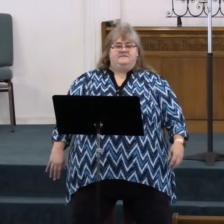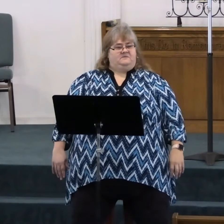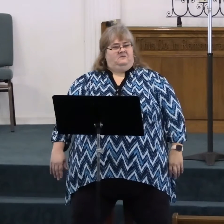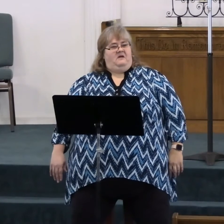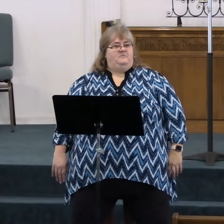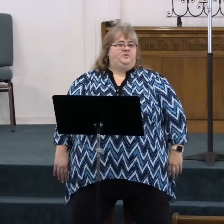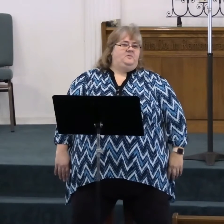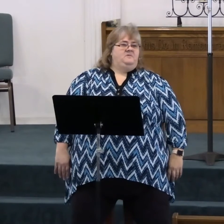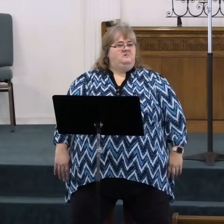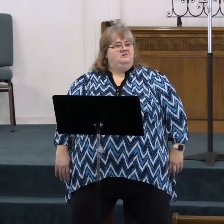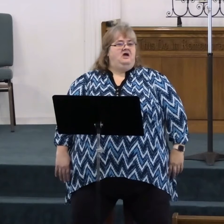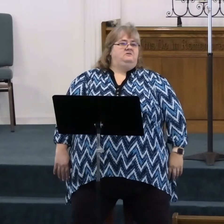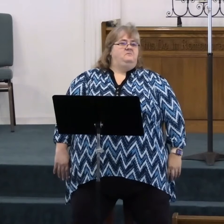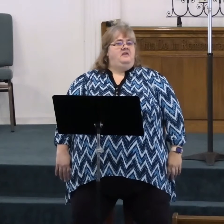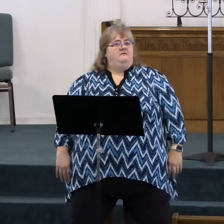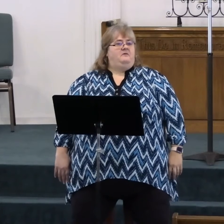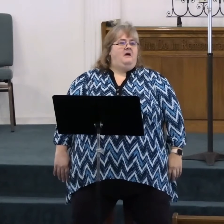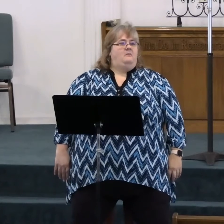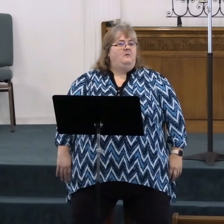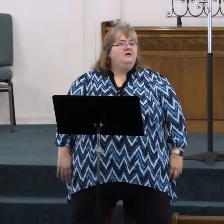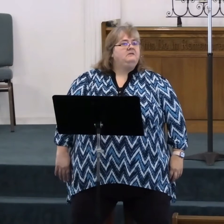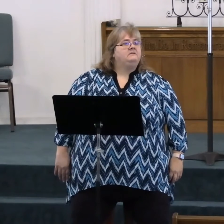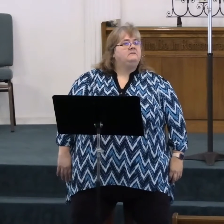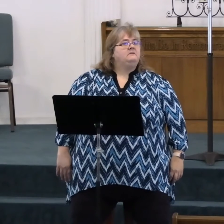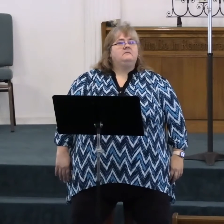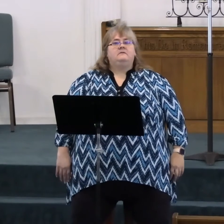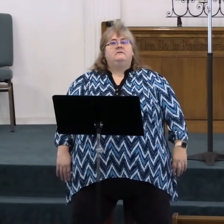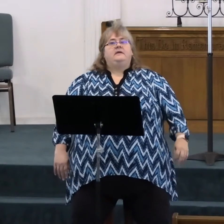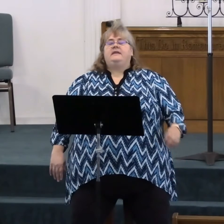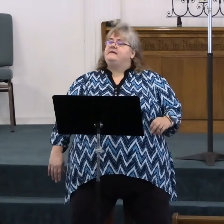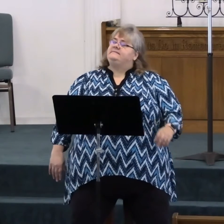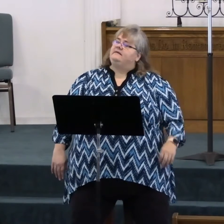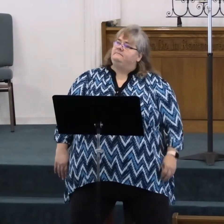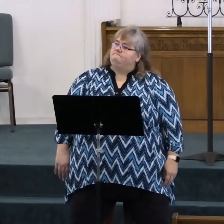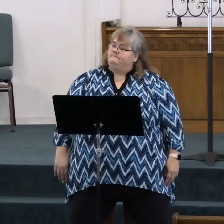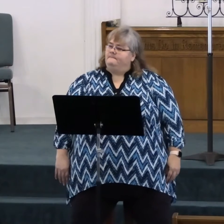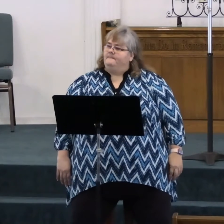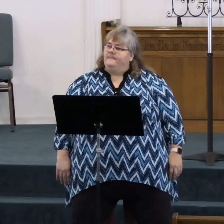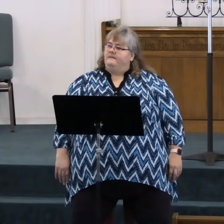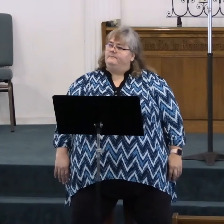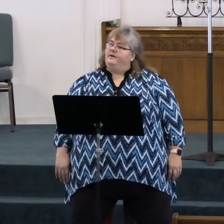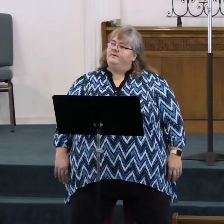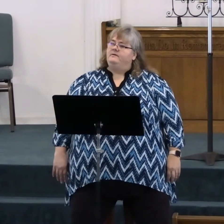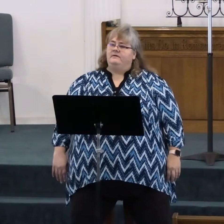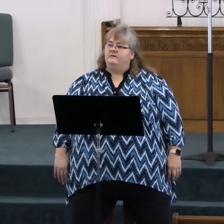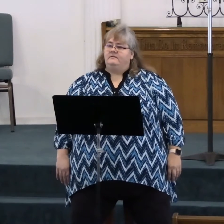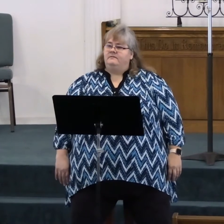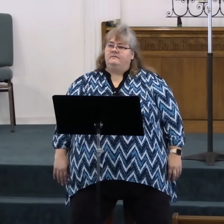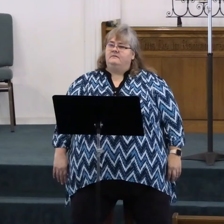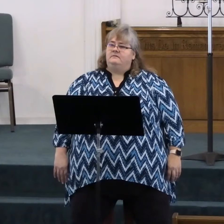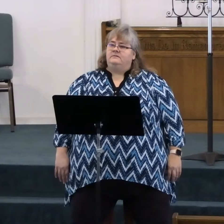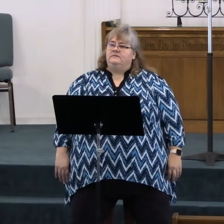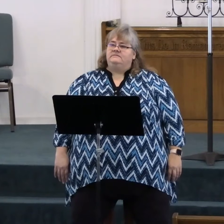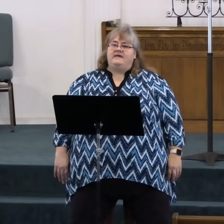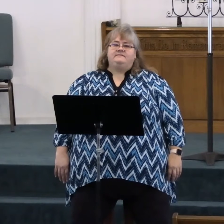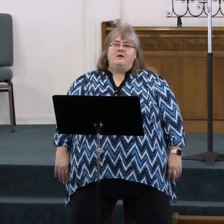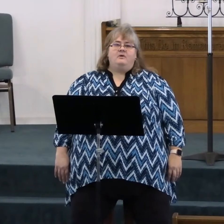says, "Because I'm 21 and I can do whatever I want." And I said, "Bubba, that's not what